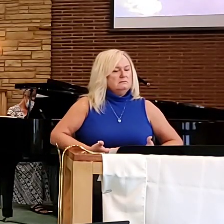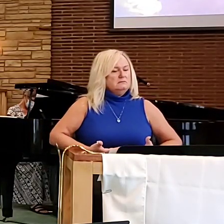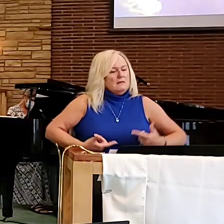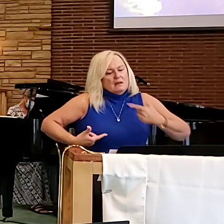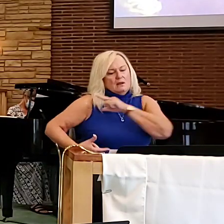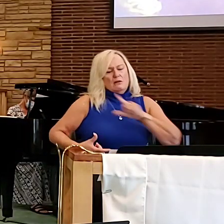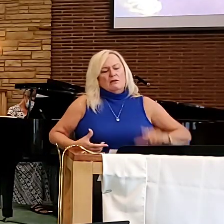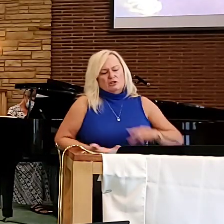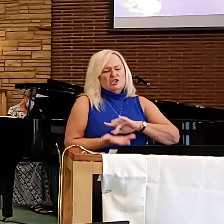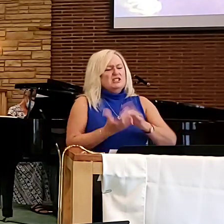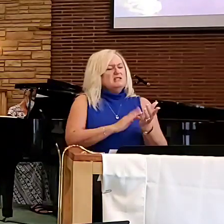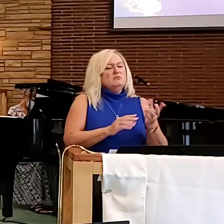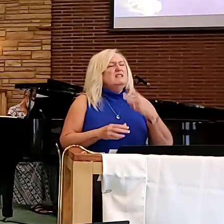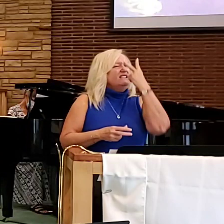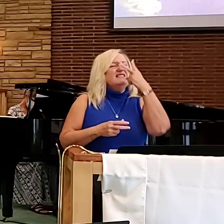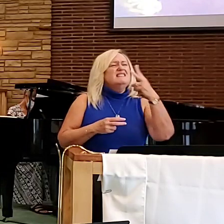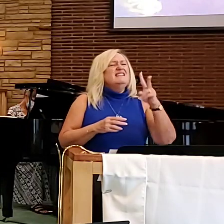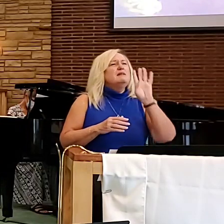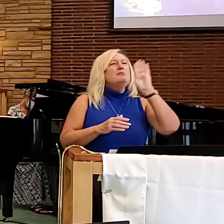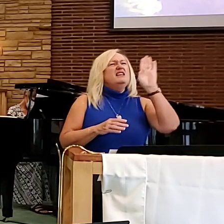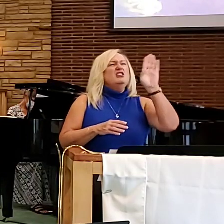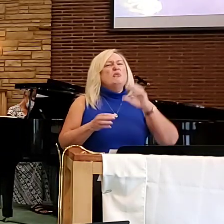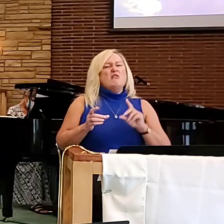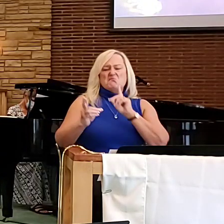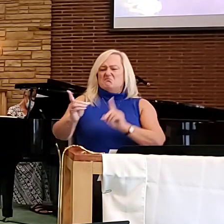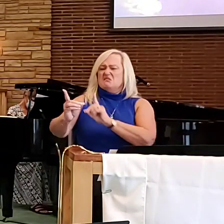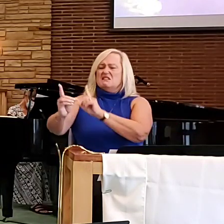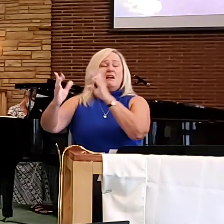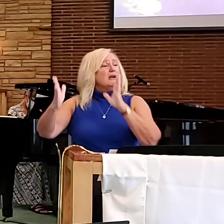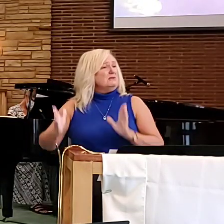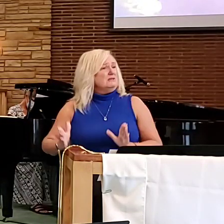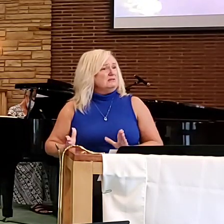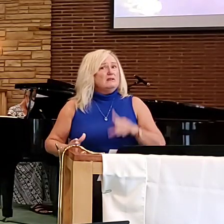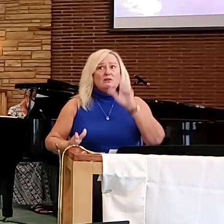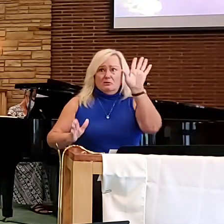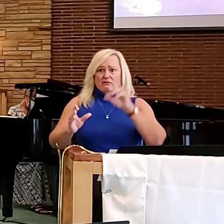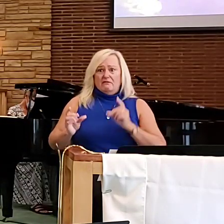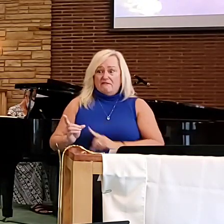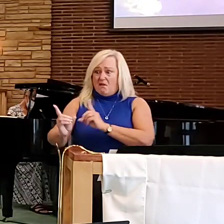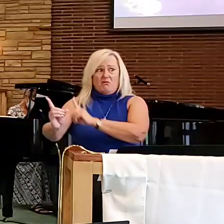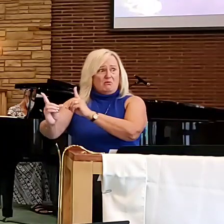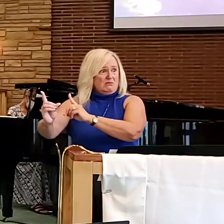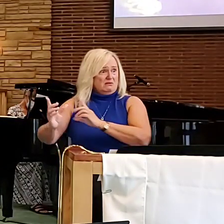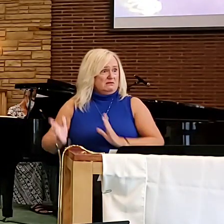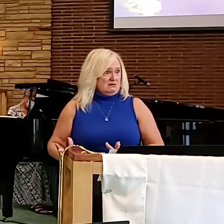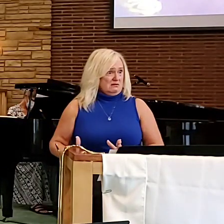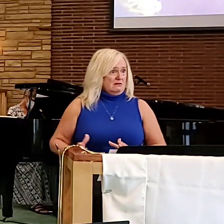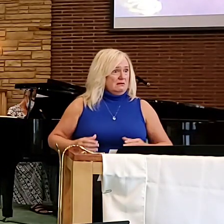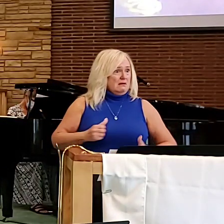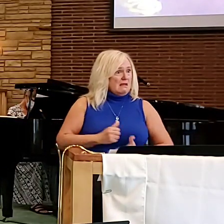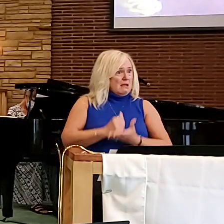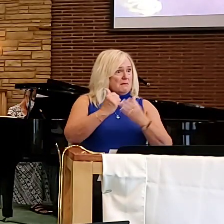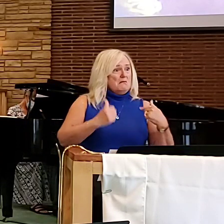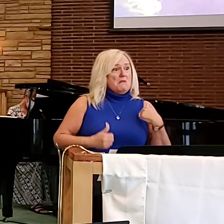Lord Jesus, as we seek to be your disciples, your followers, help us to